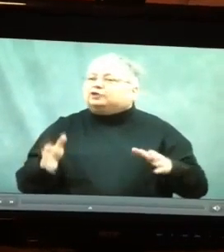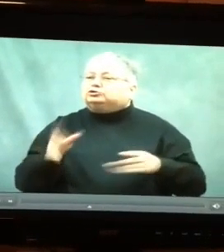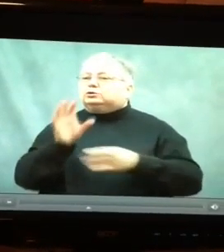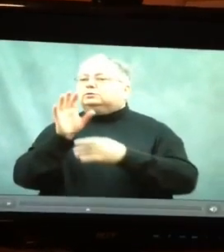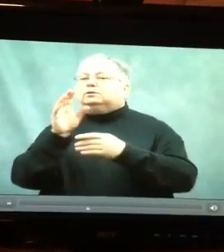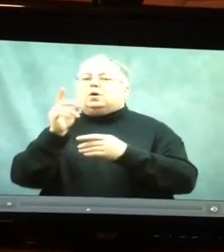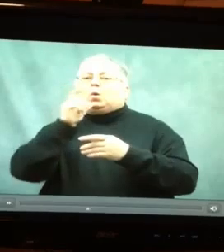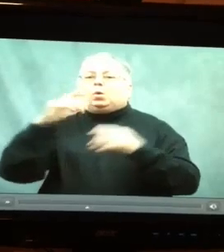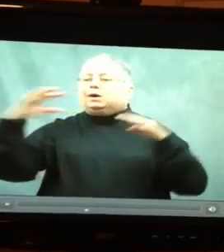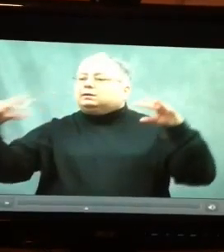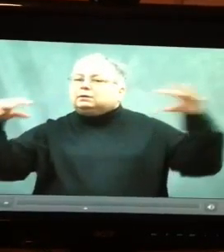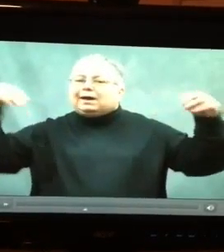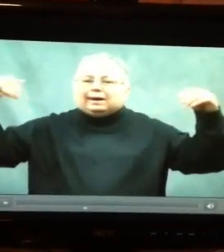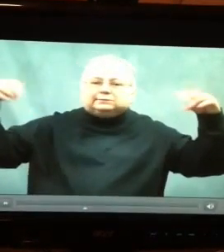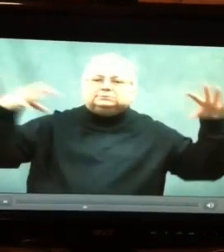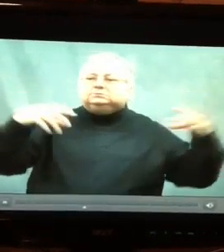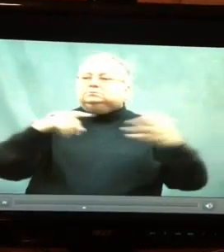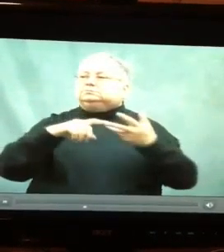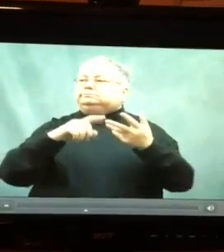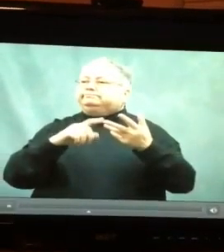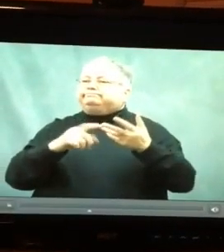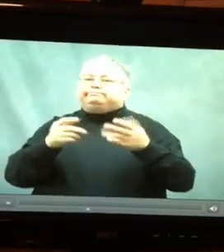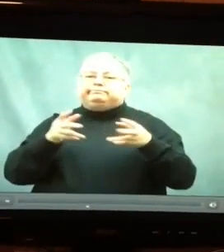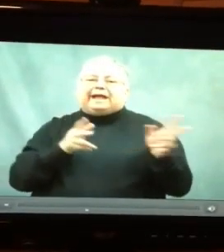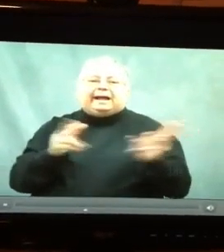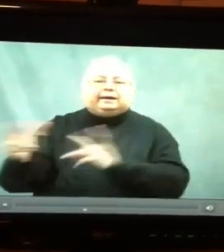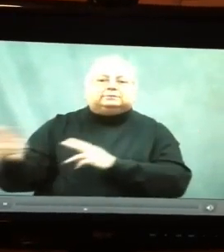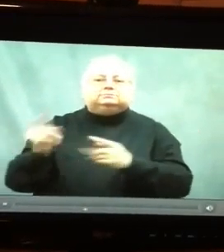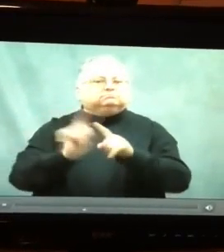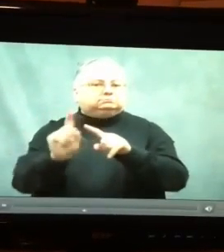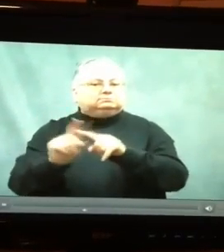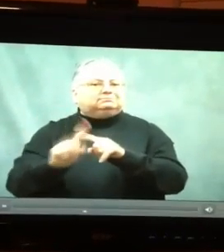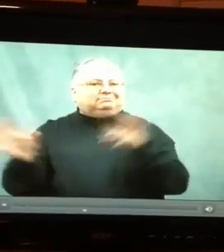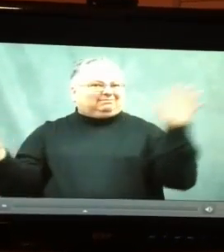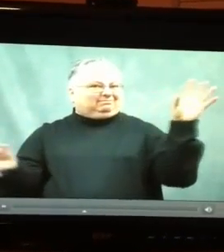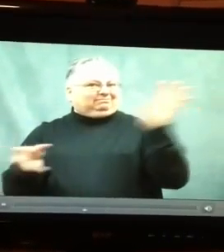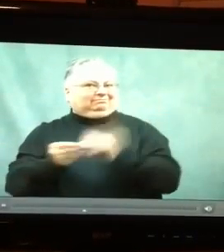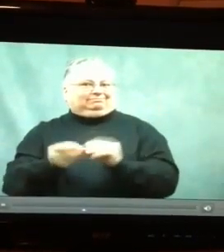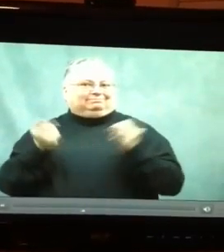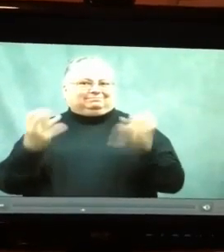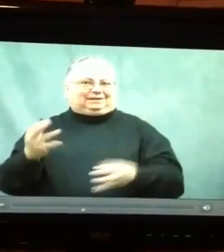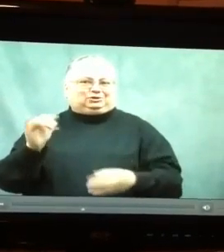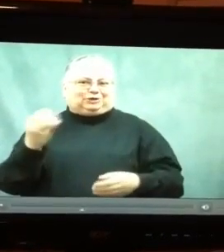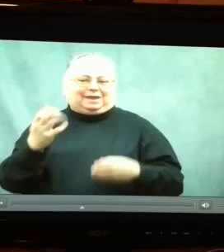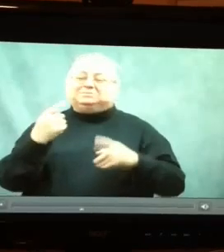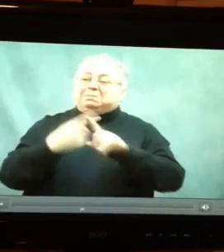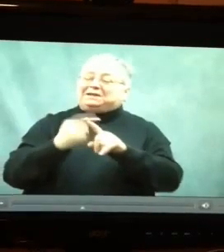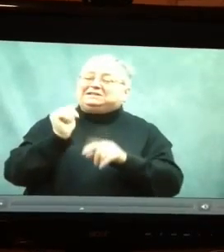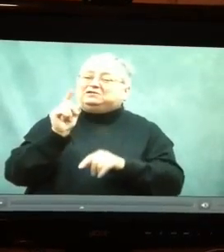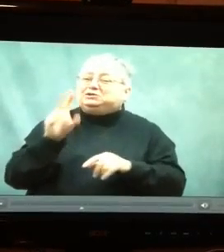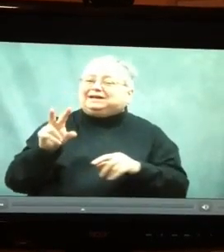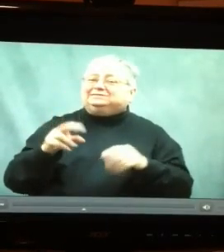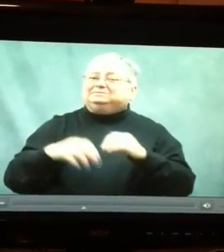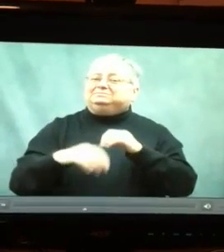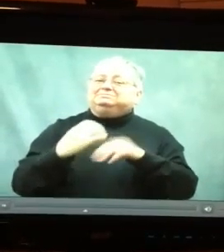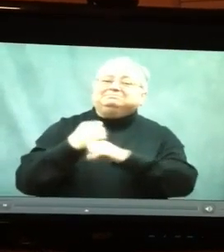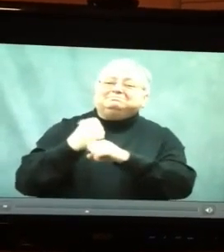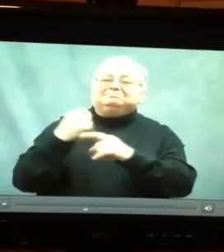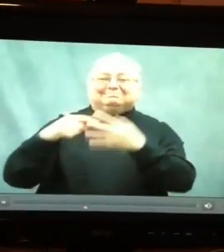between all the different types of media and things that people figure out how to download for free. It's costing a